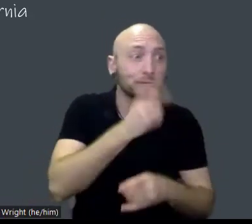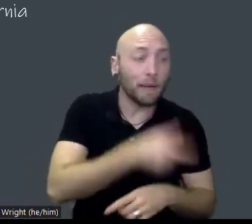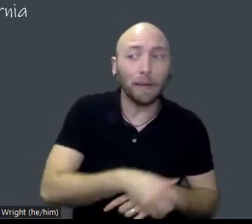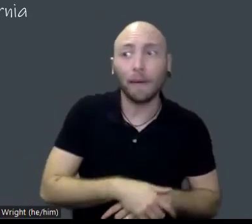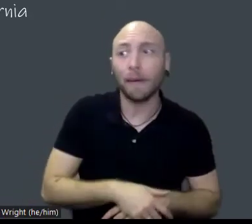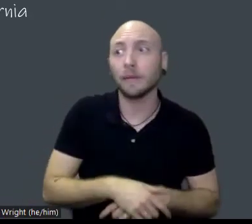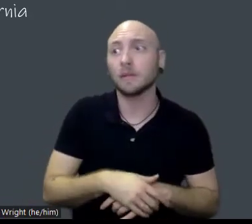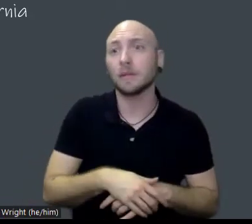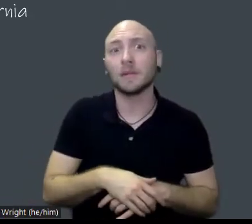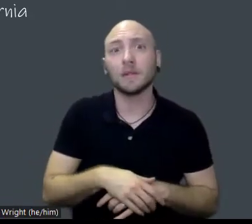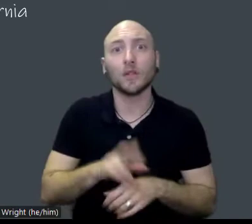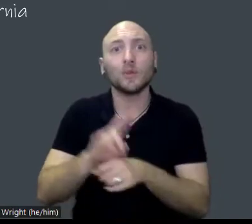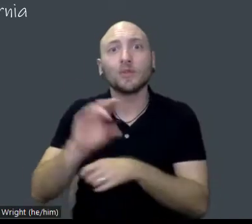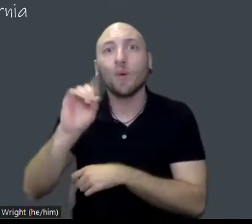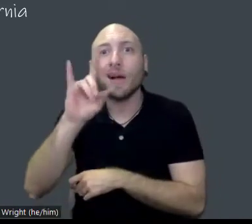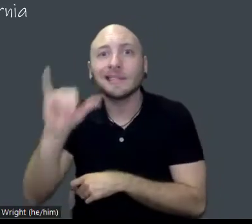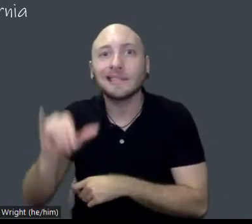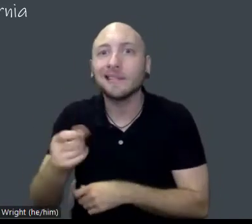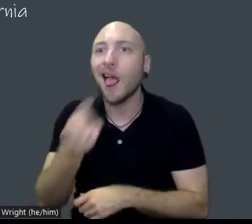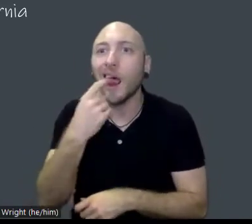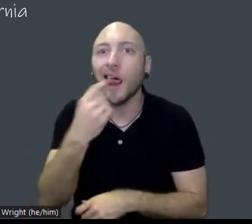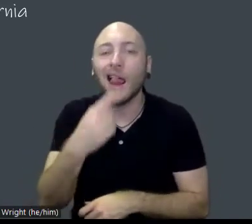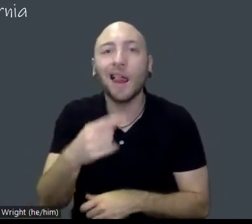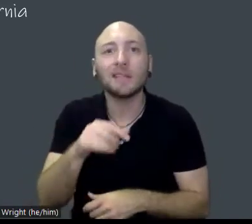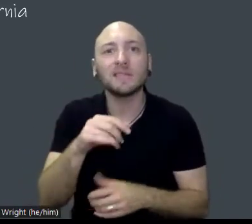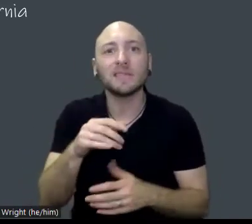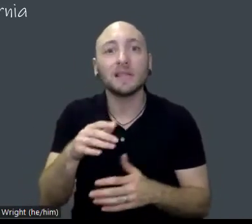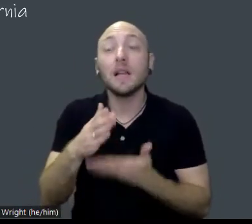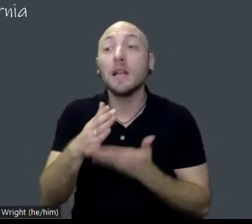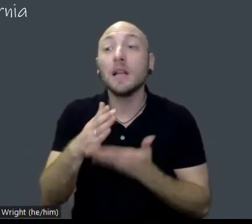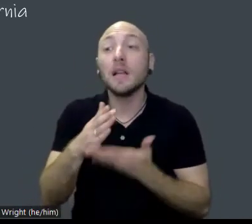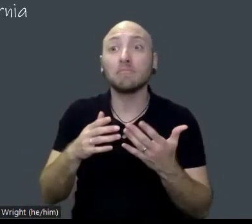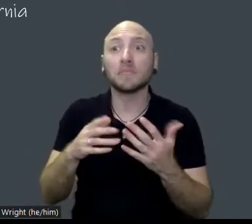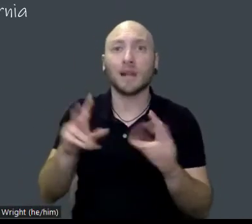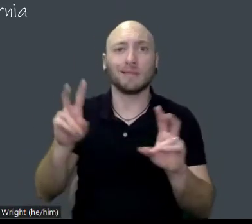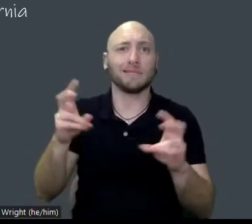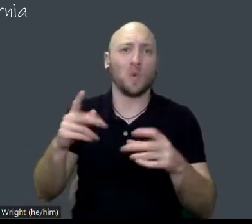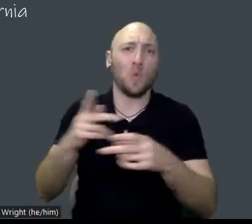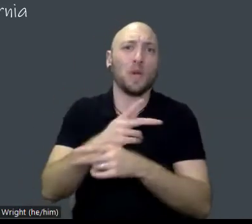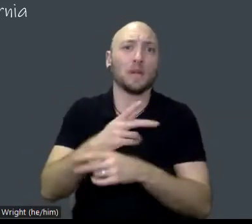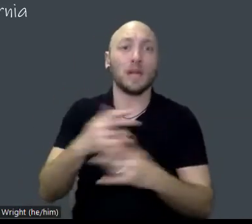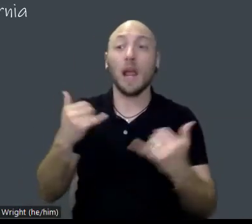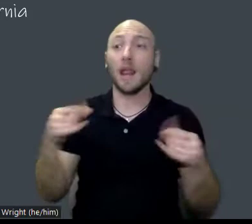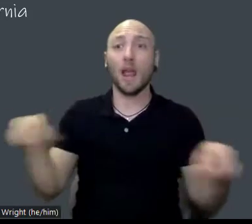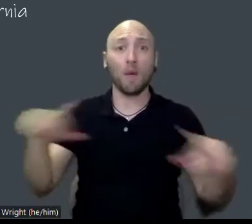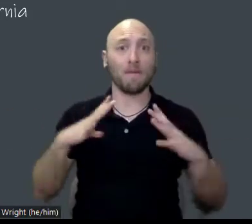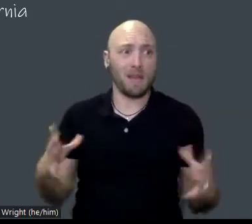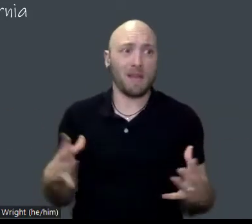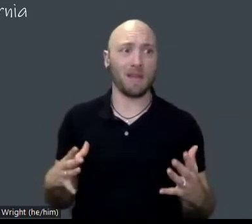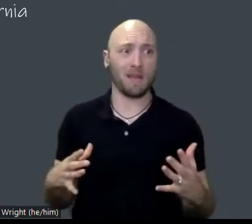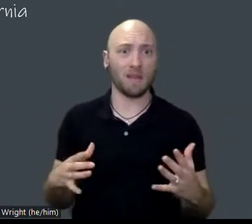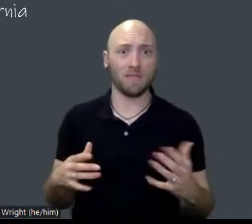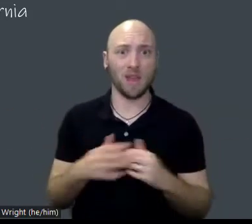and did oxys and did all the same stuff. And sometimes even took it farther than I did at the time. And now they're lawyers and they don't do anything else.